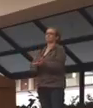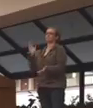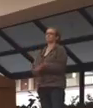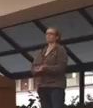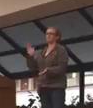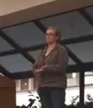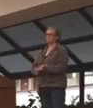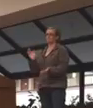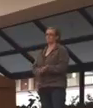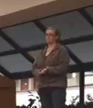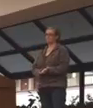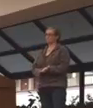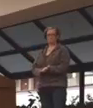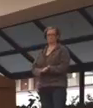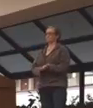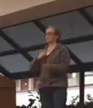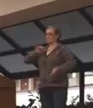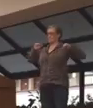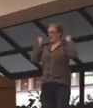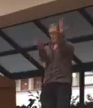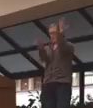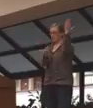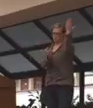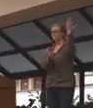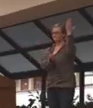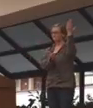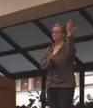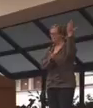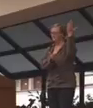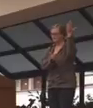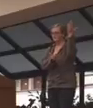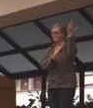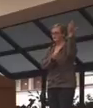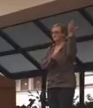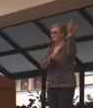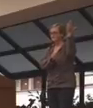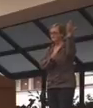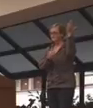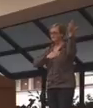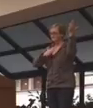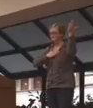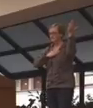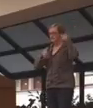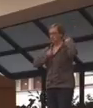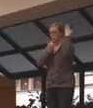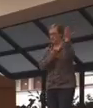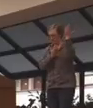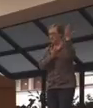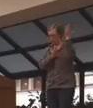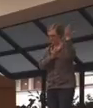If RID passes the NIC or the certification back to another organization to take, and that is